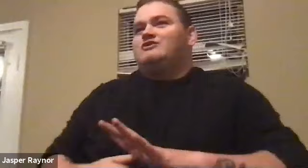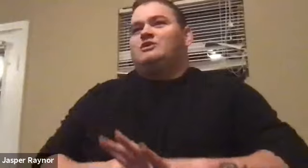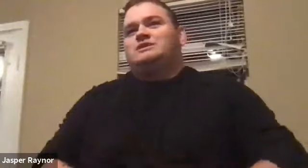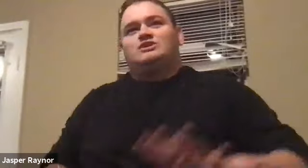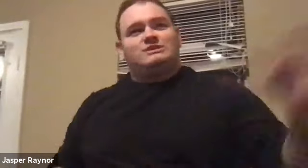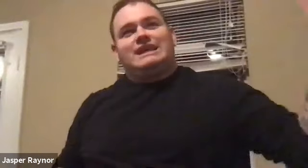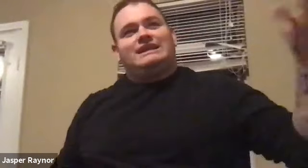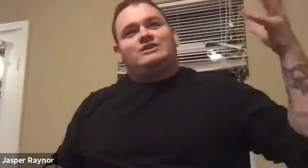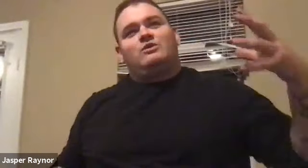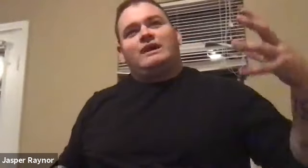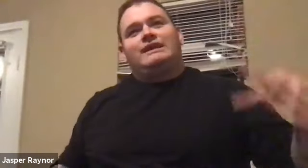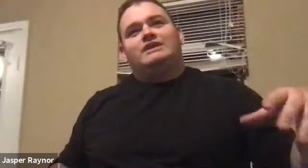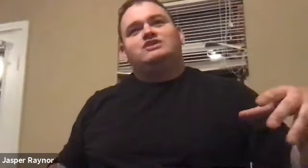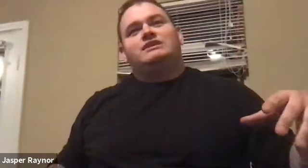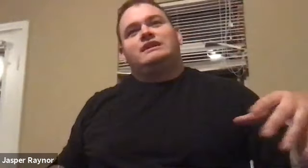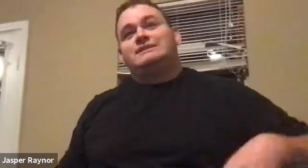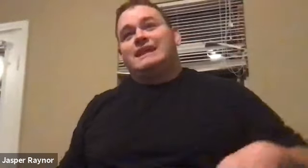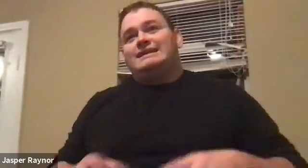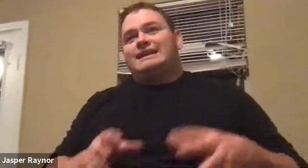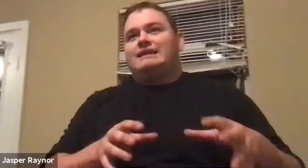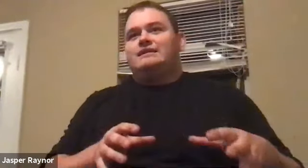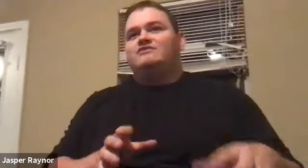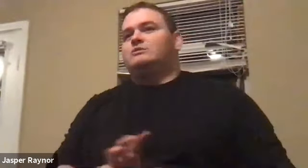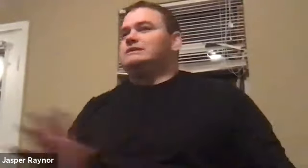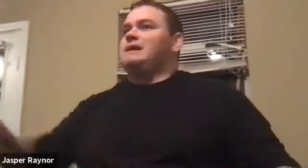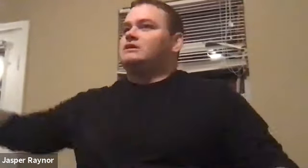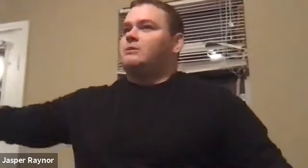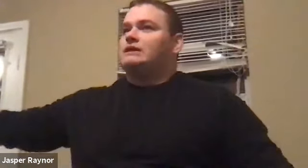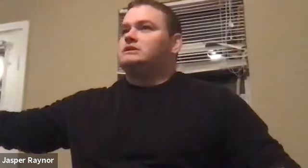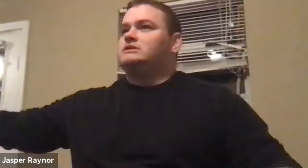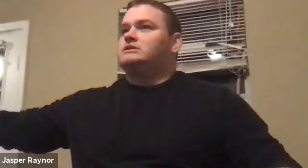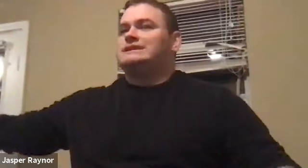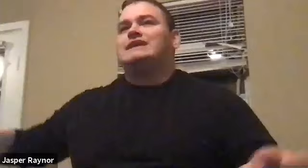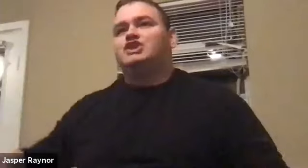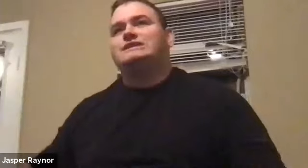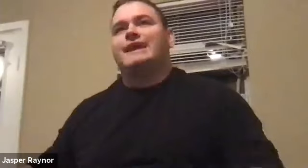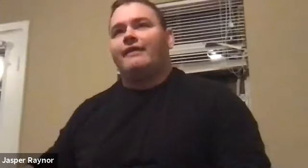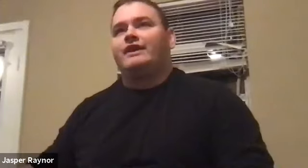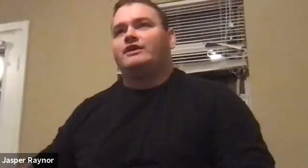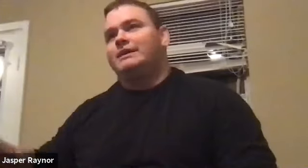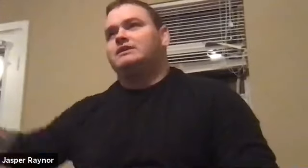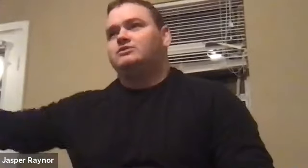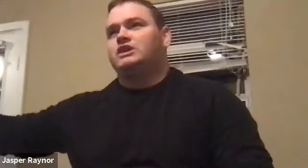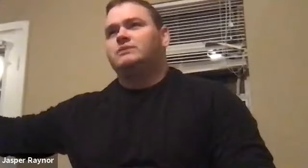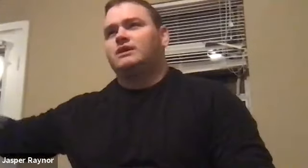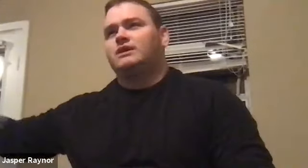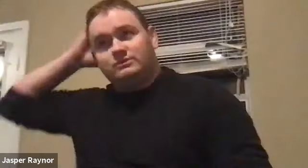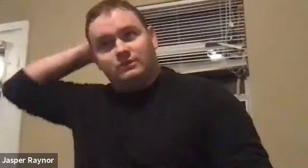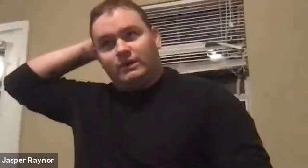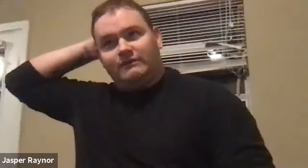room. So she was standing in the doorway of the kitchen, and I'm standing kind of in the living room because I'm about to go back because I just got there, and I'm about to go change my clothes or whatever because I